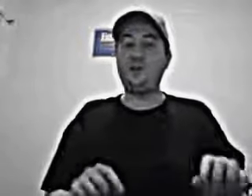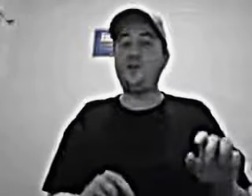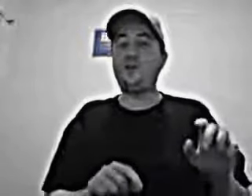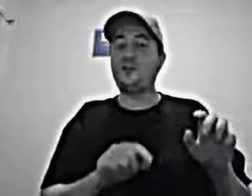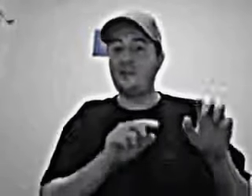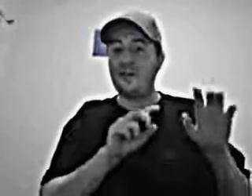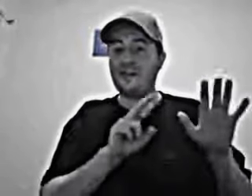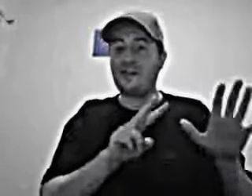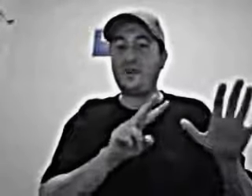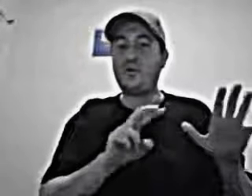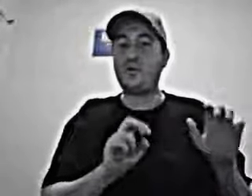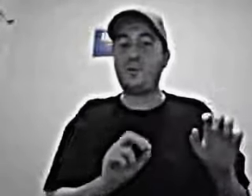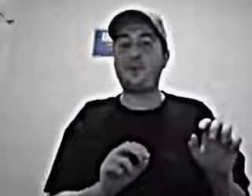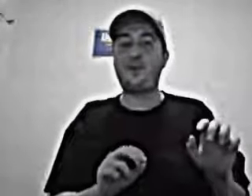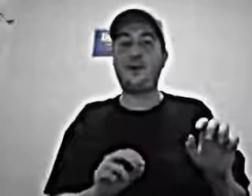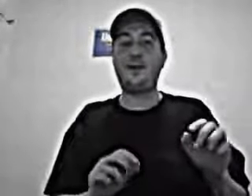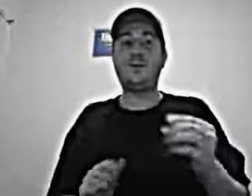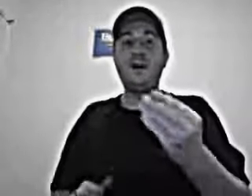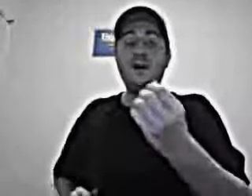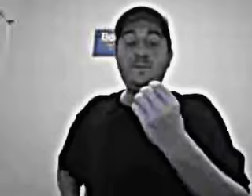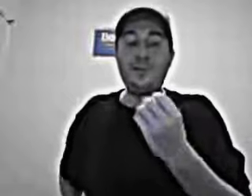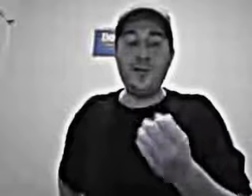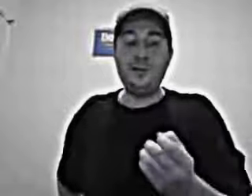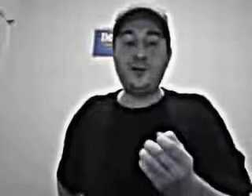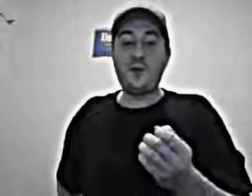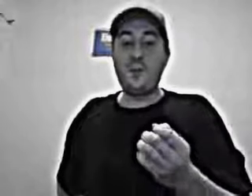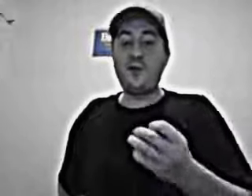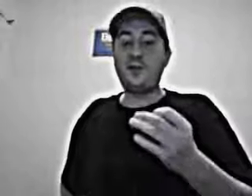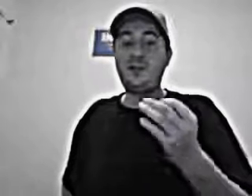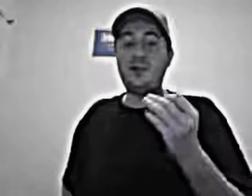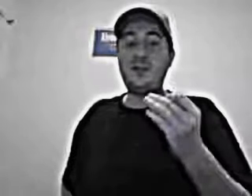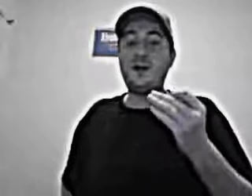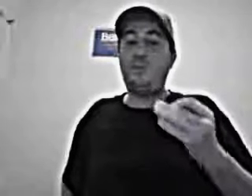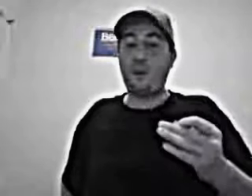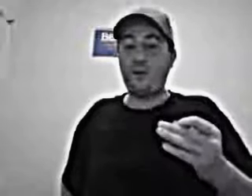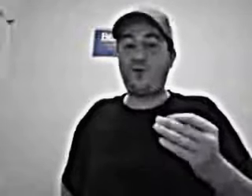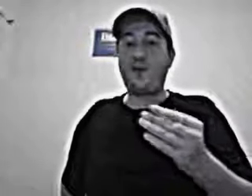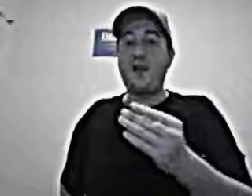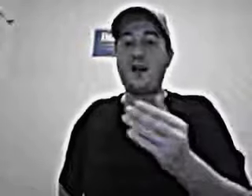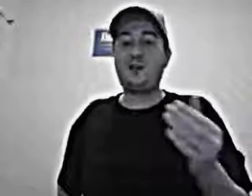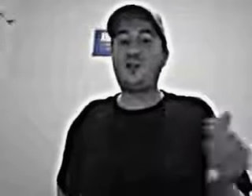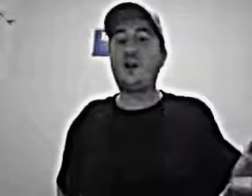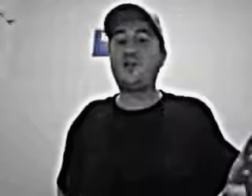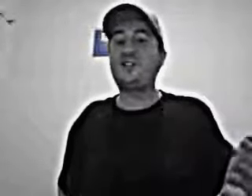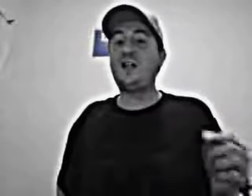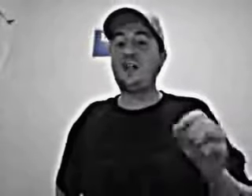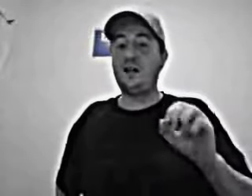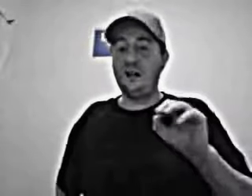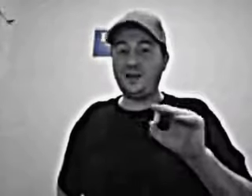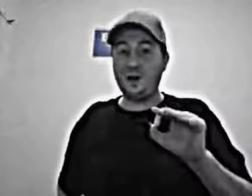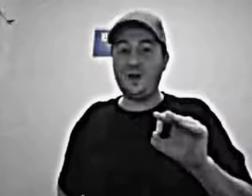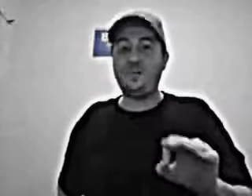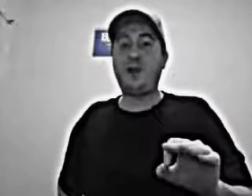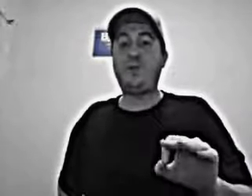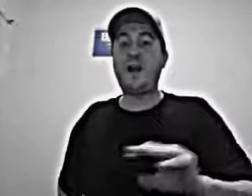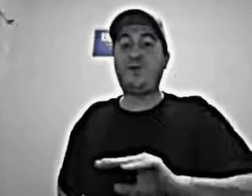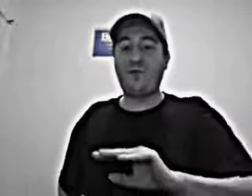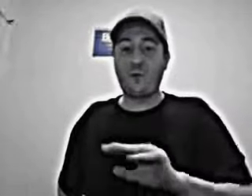senators and we got seven representatives these are the people that's going to be important for the national conversation it is going to be a bloodbath for